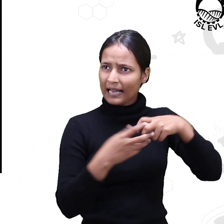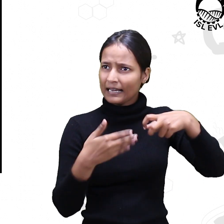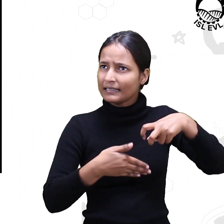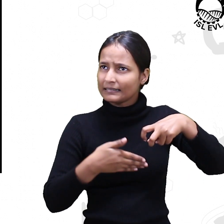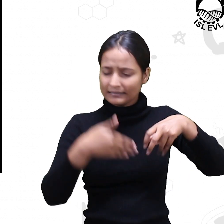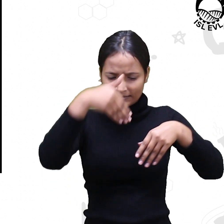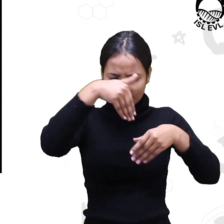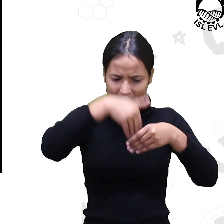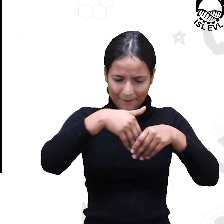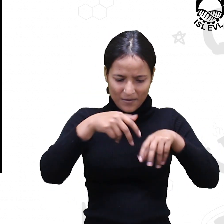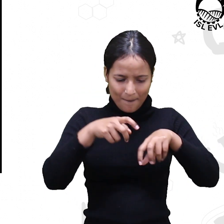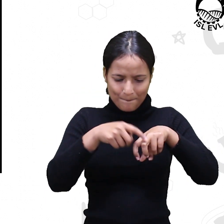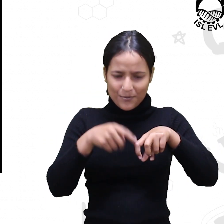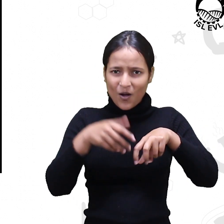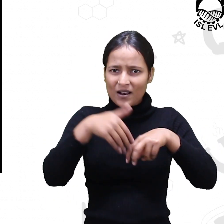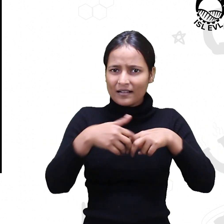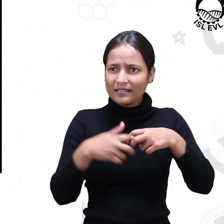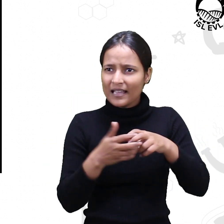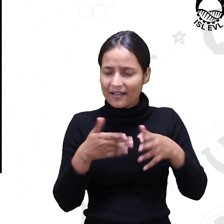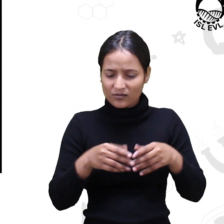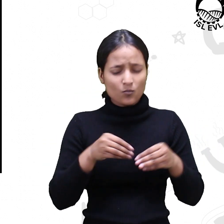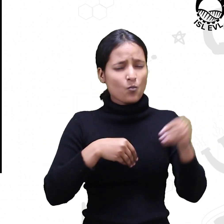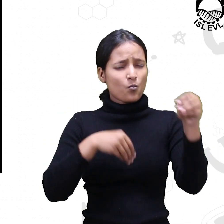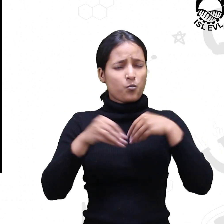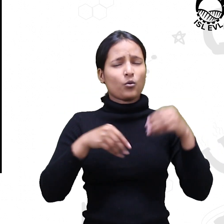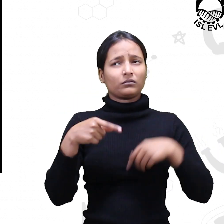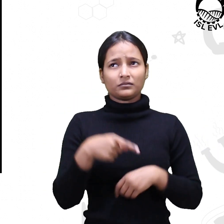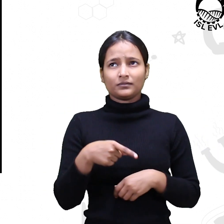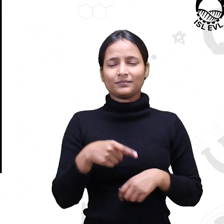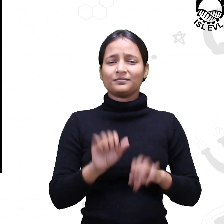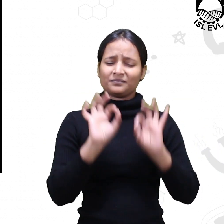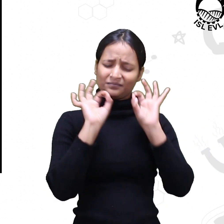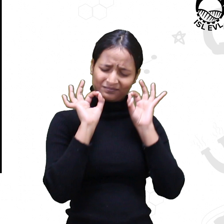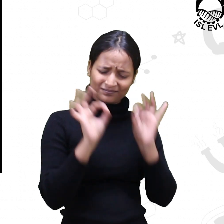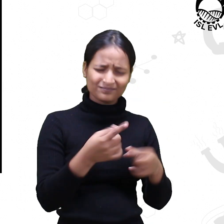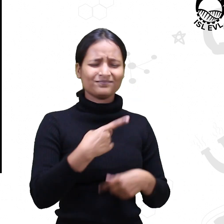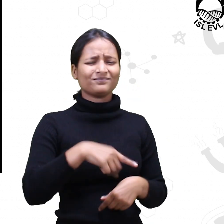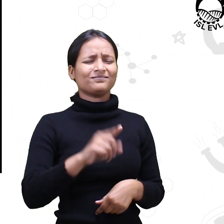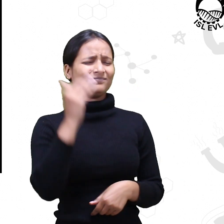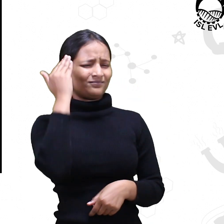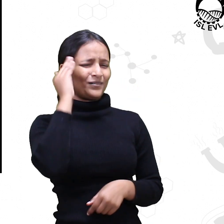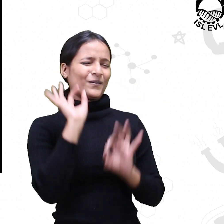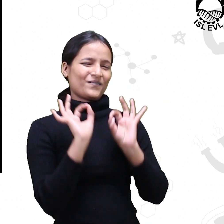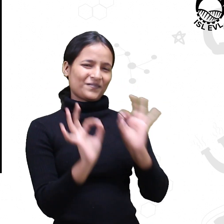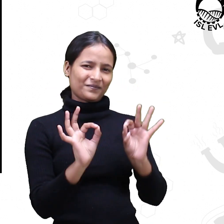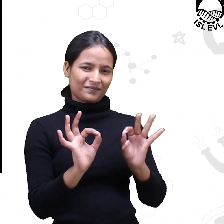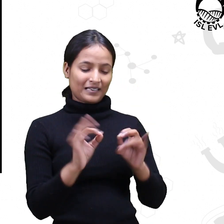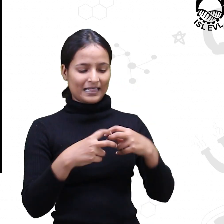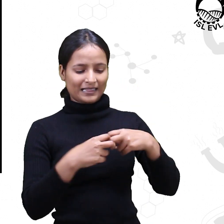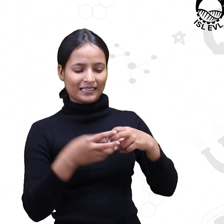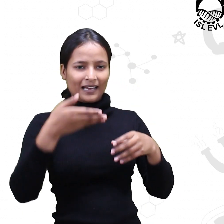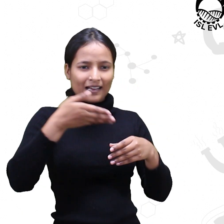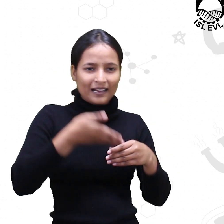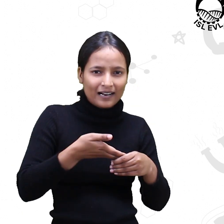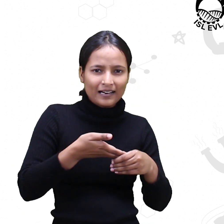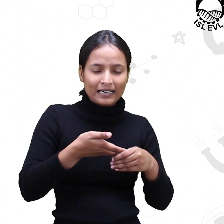kicking, is a hinge joint, one of the most flexible. Absolutely. The knee joint. So, it turns